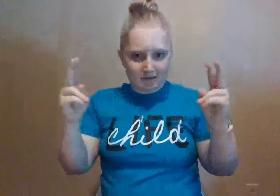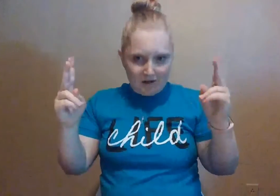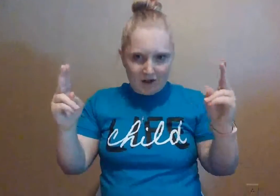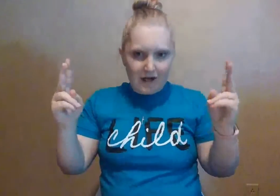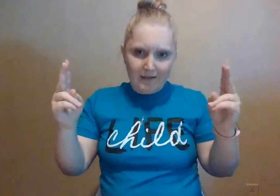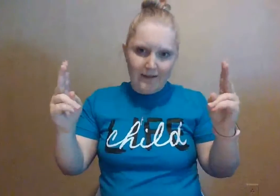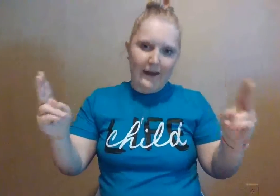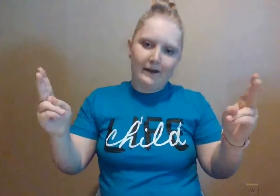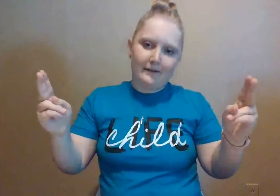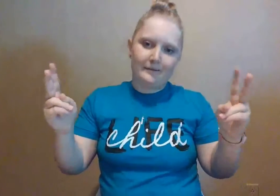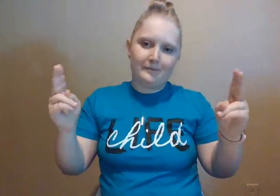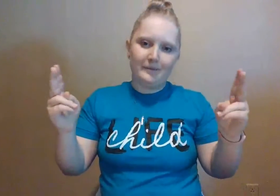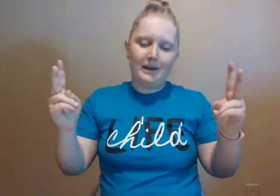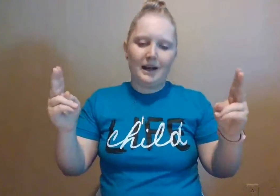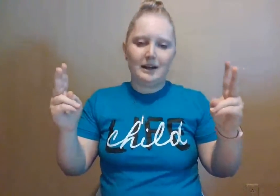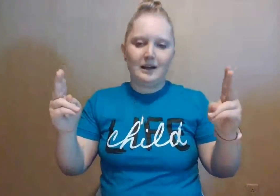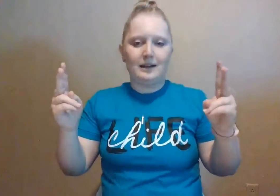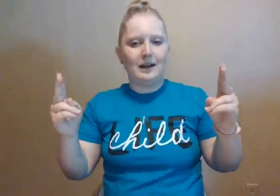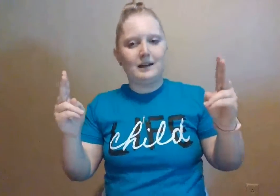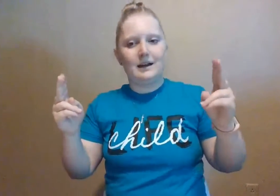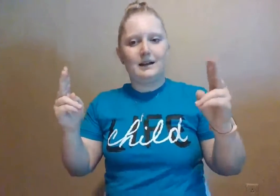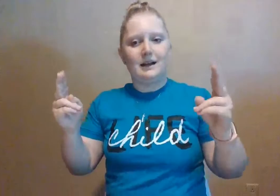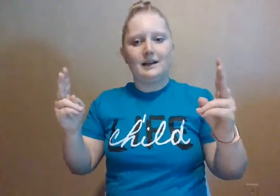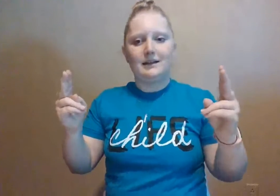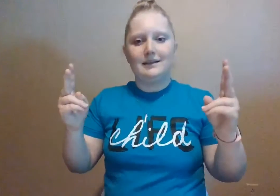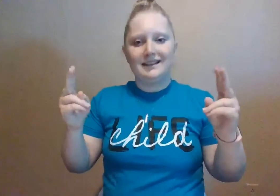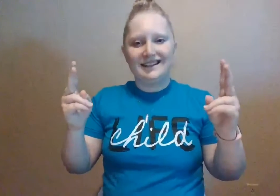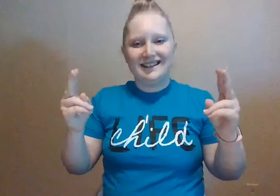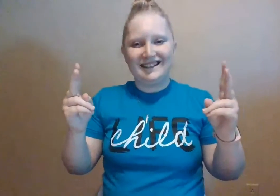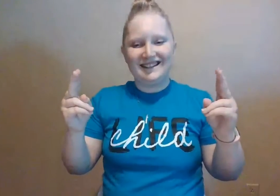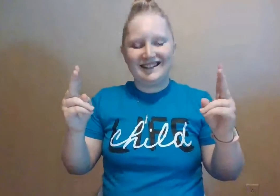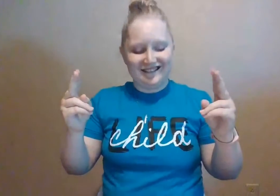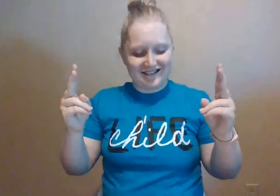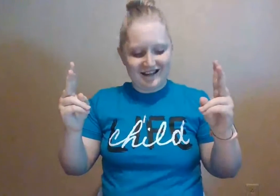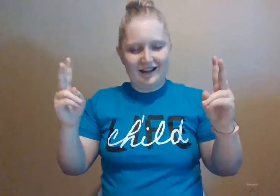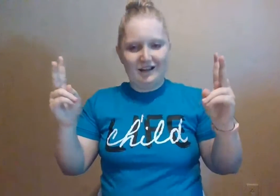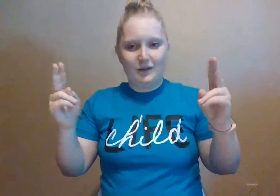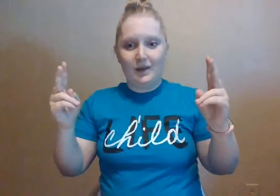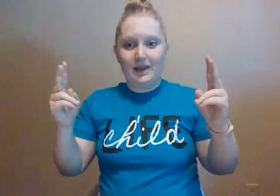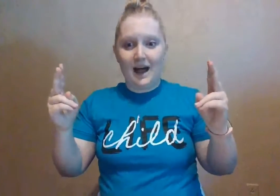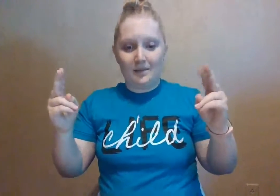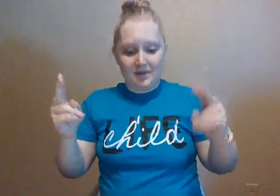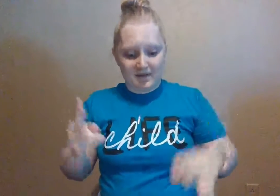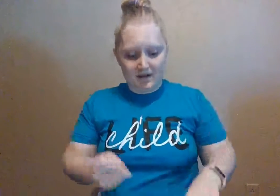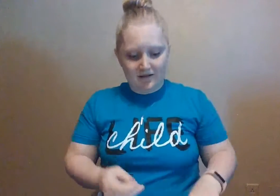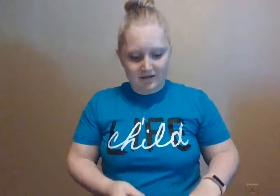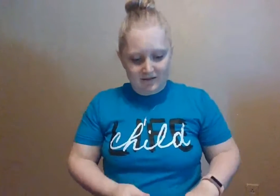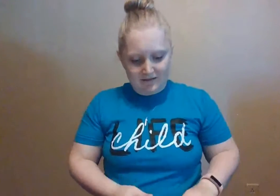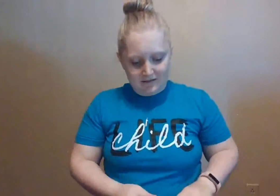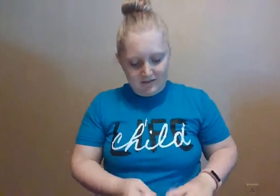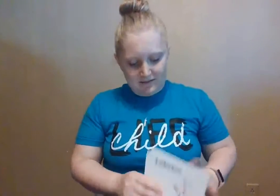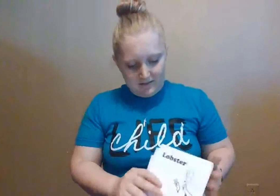and you're cutting the air. Cut, cut, cut, cut, cut. So lobster.